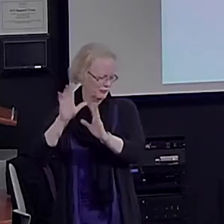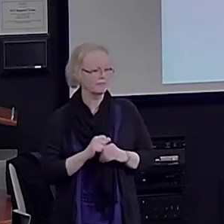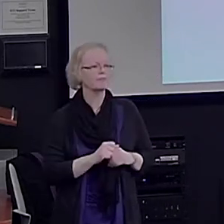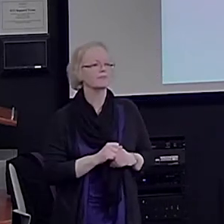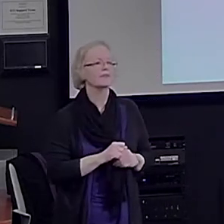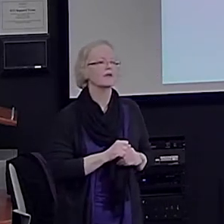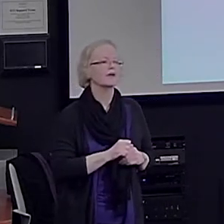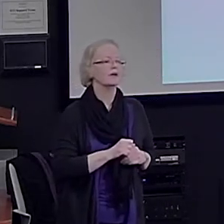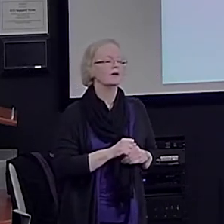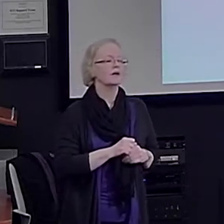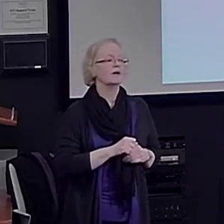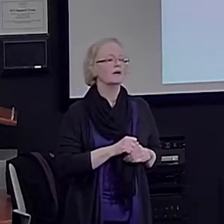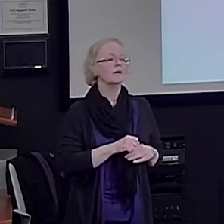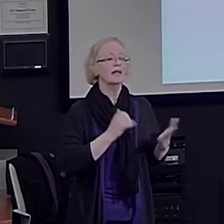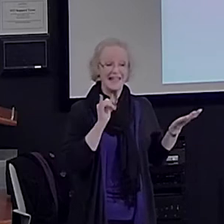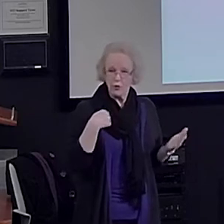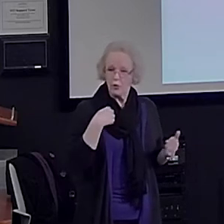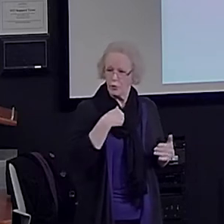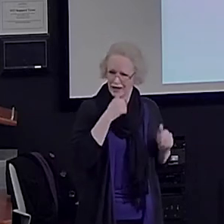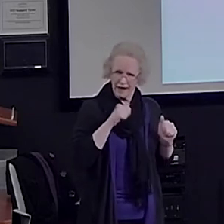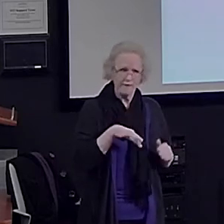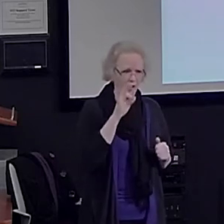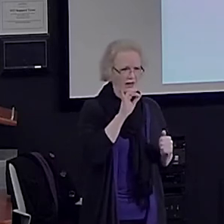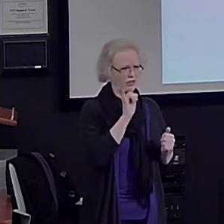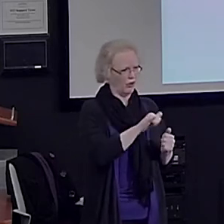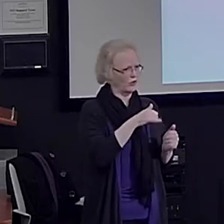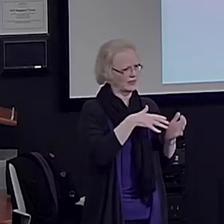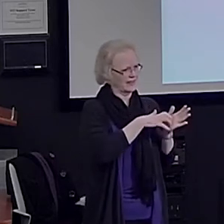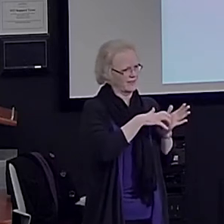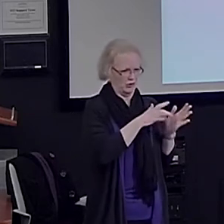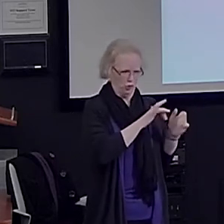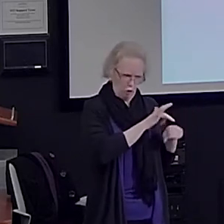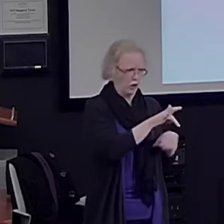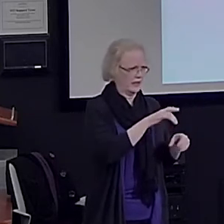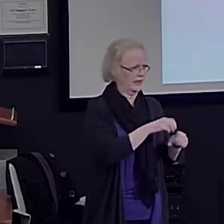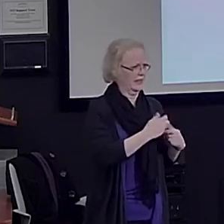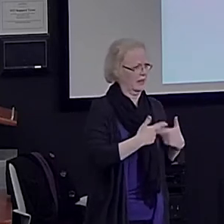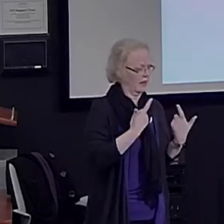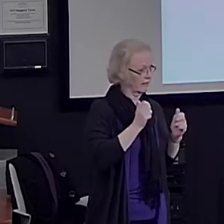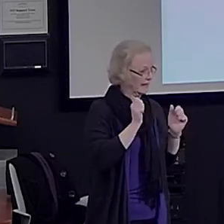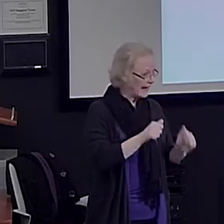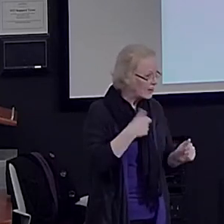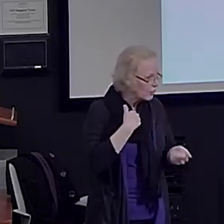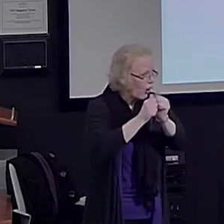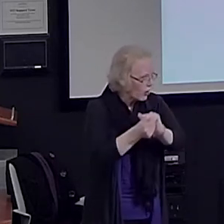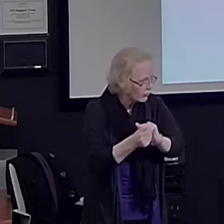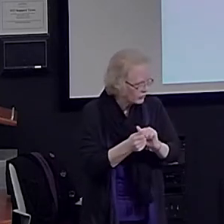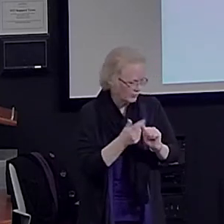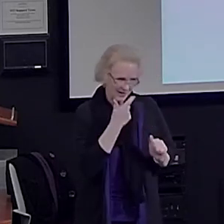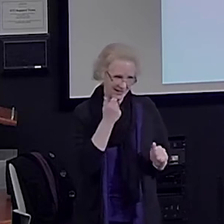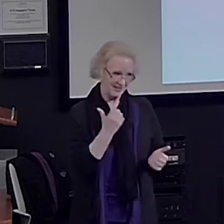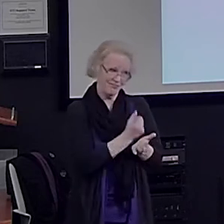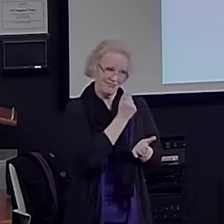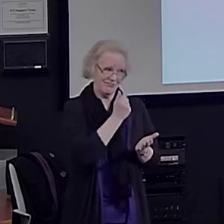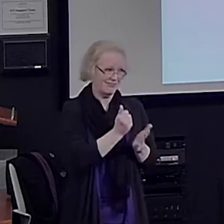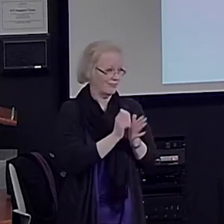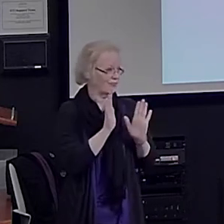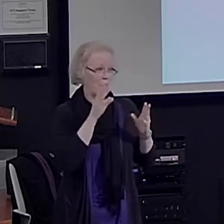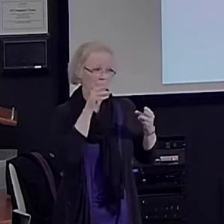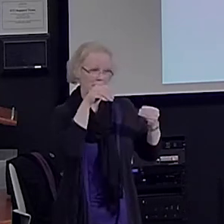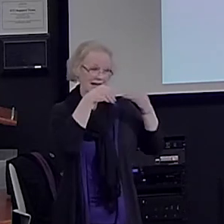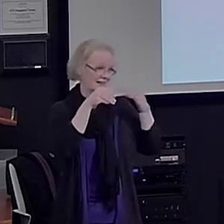can find such deficits so early in life can we alter them using the exquisite plasticity typical of